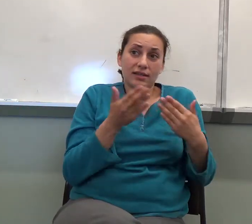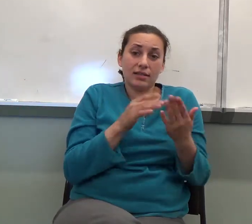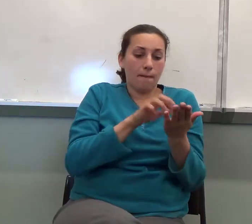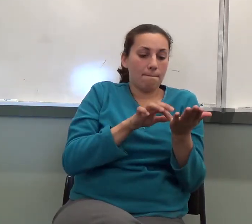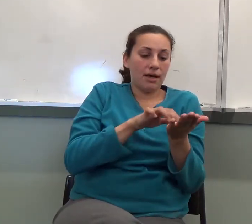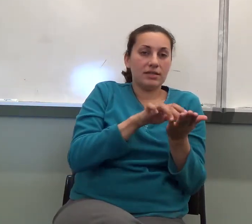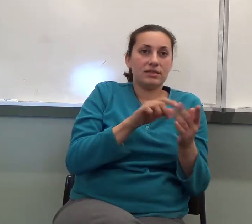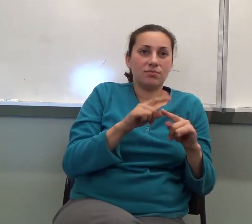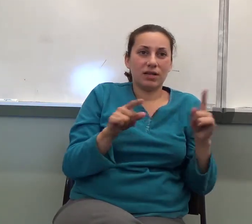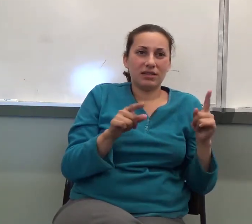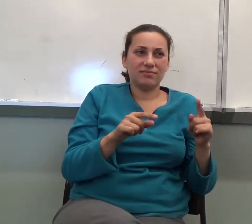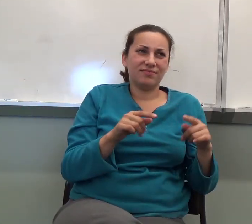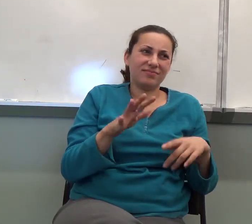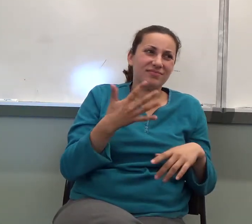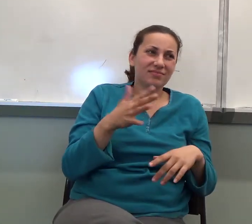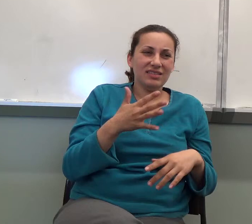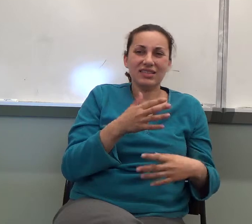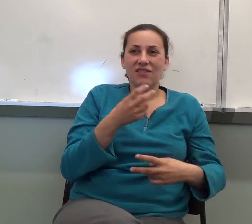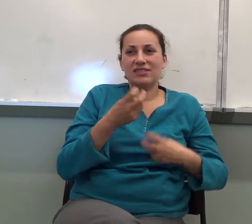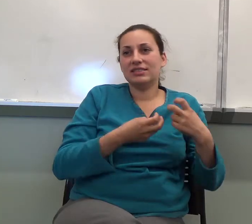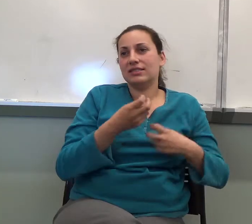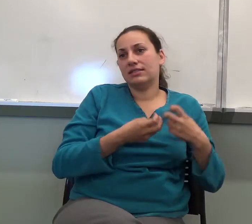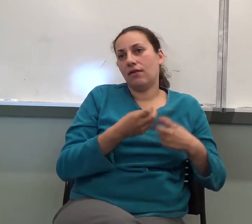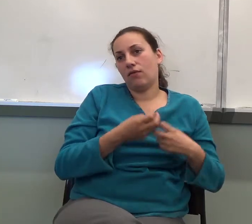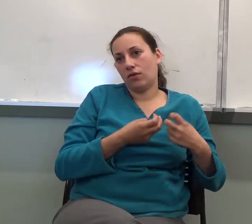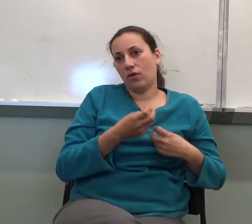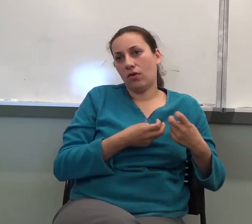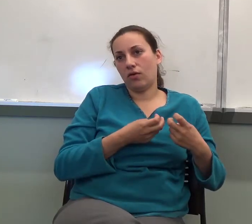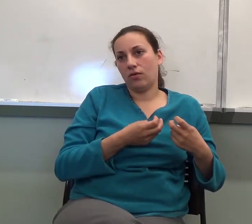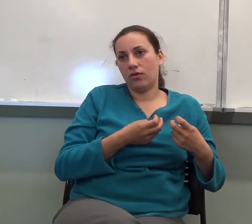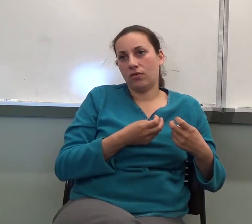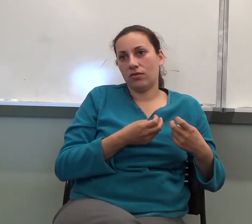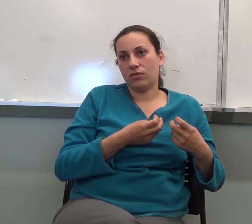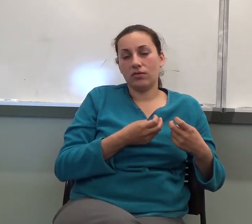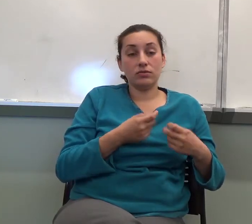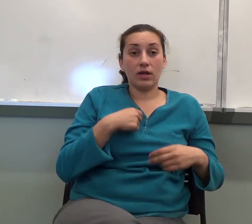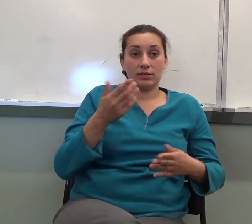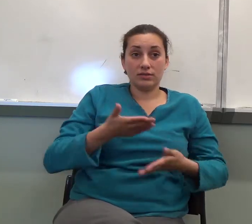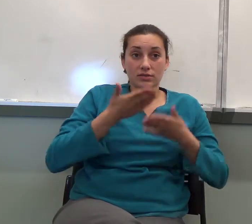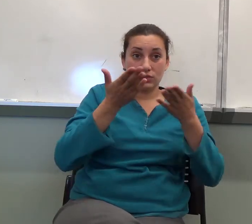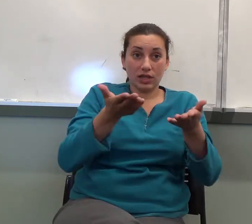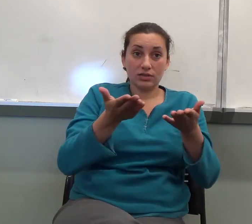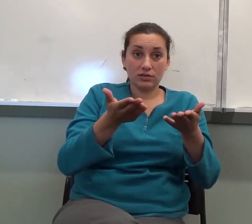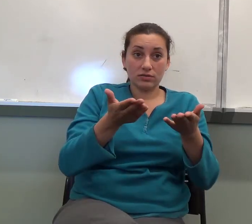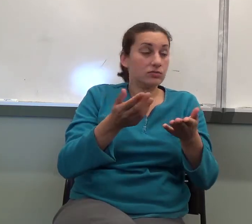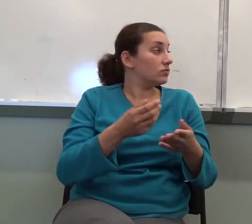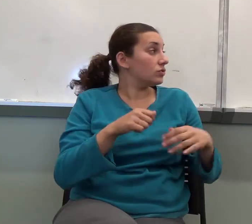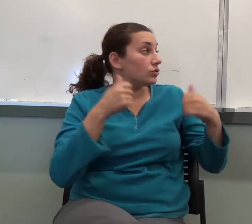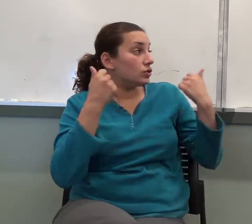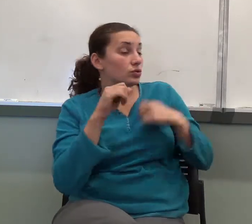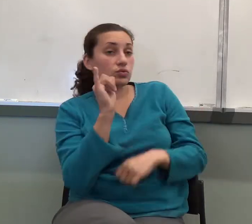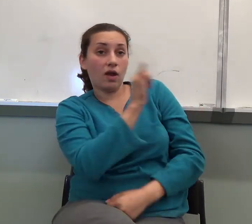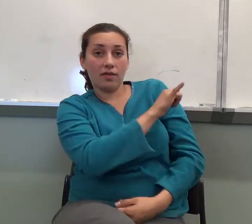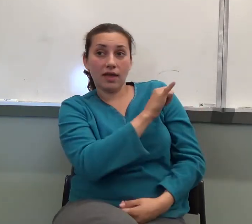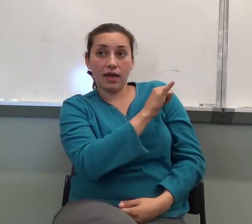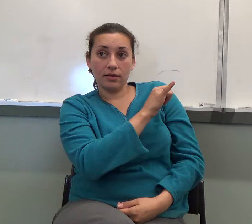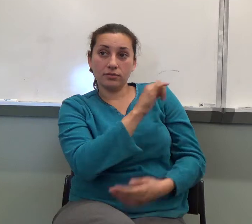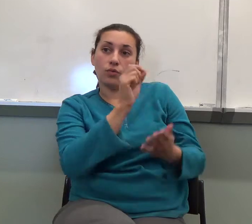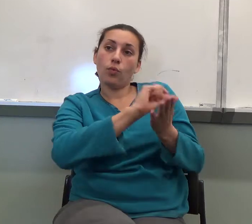that's a fairly complicated bunch of instructions. So what I'd suggest is that you actually do that one and this one up here, you